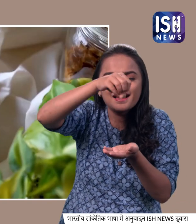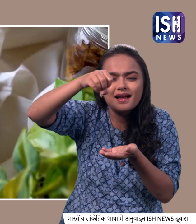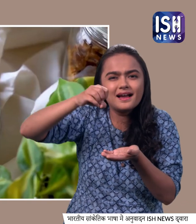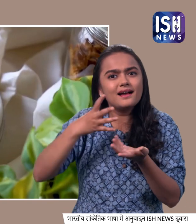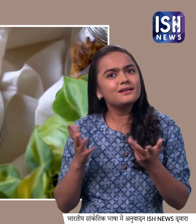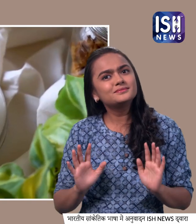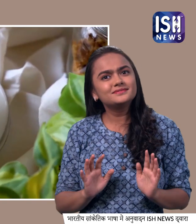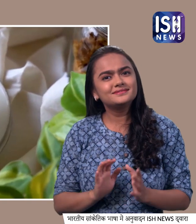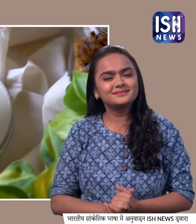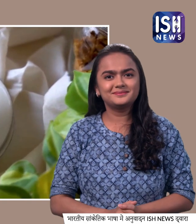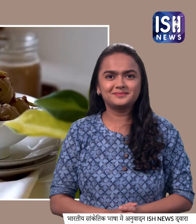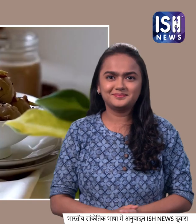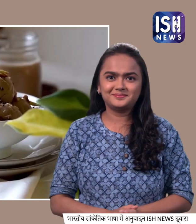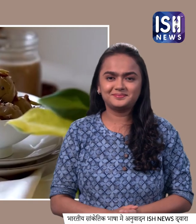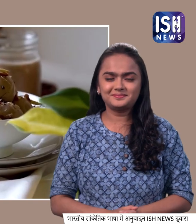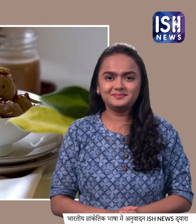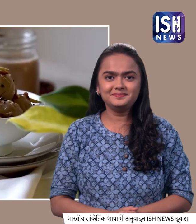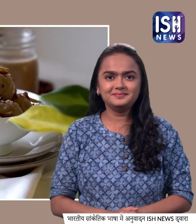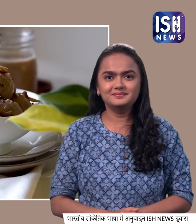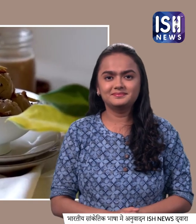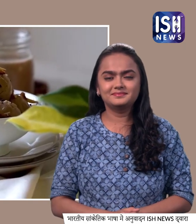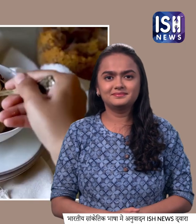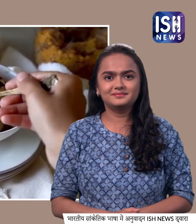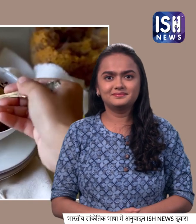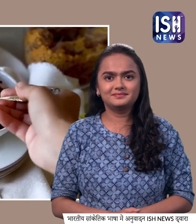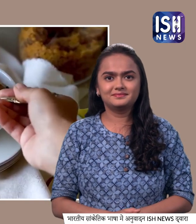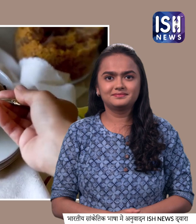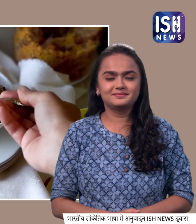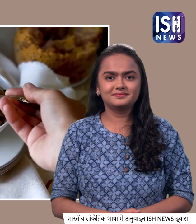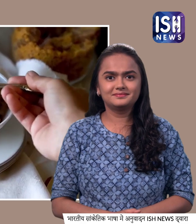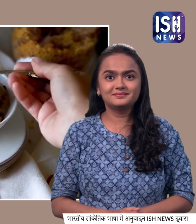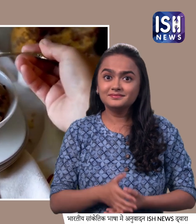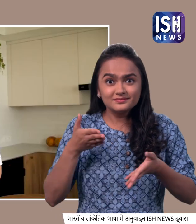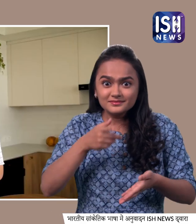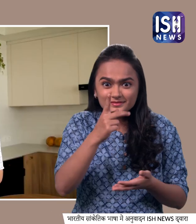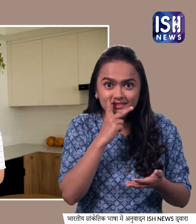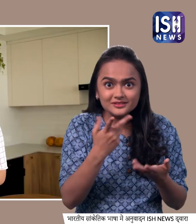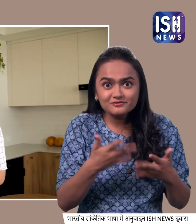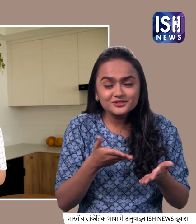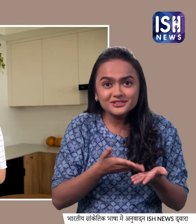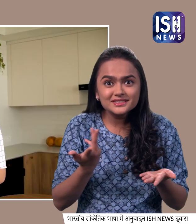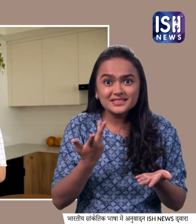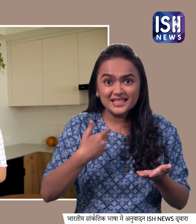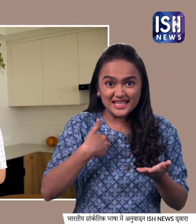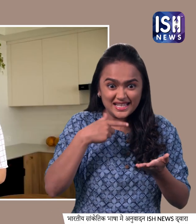in the nuts. So see, how many use these nut